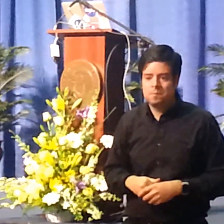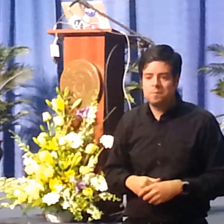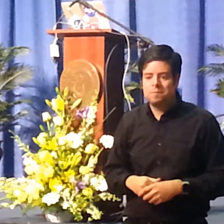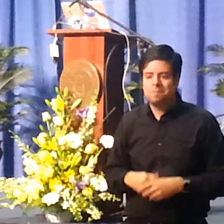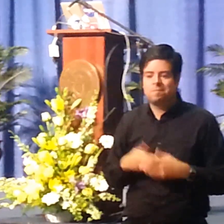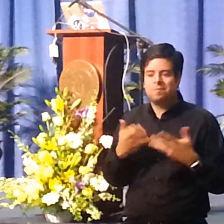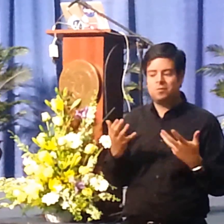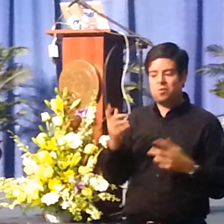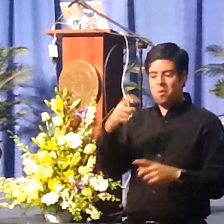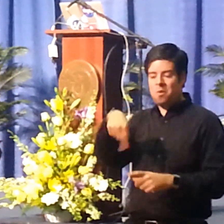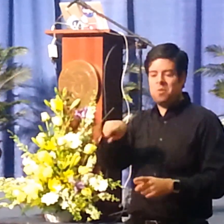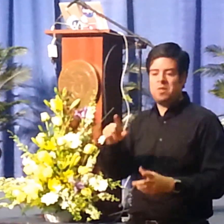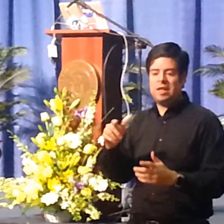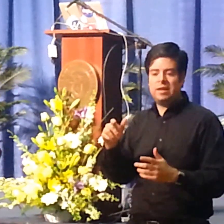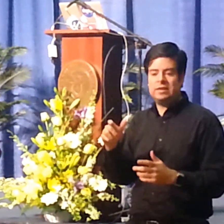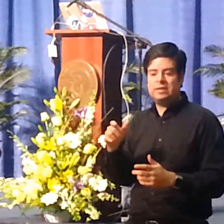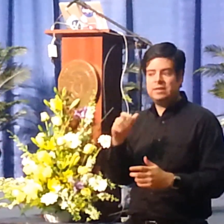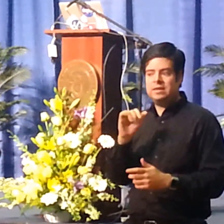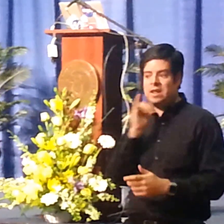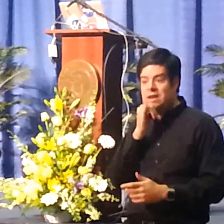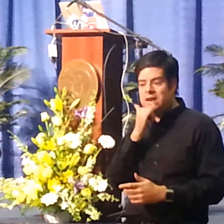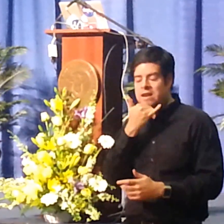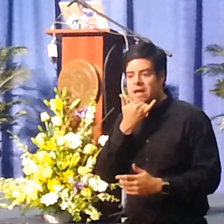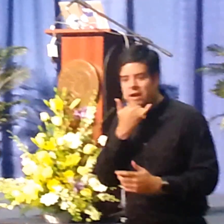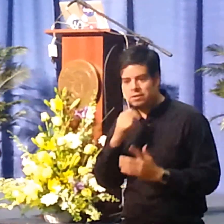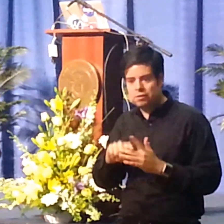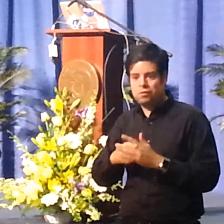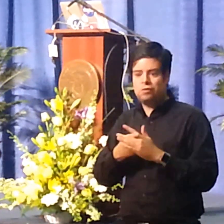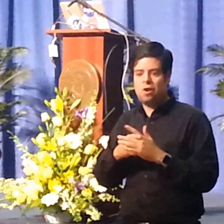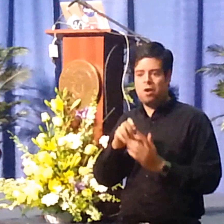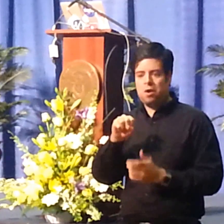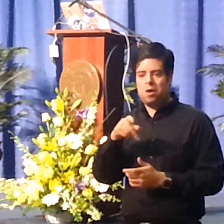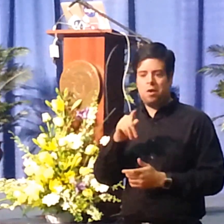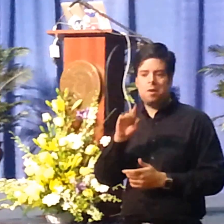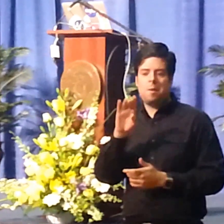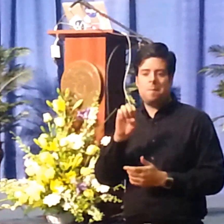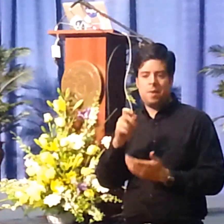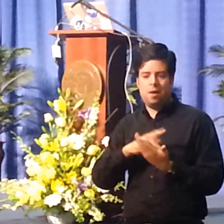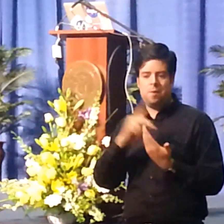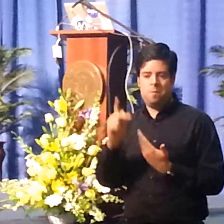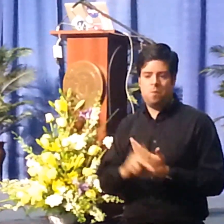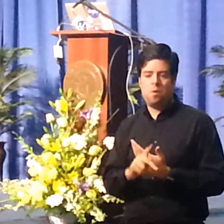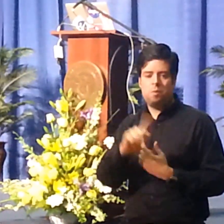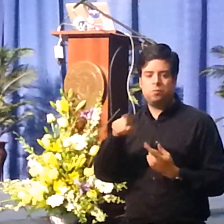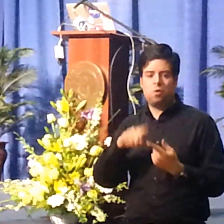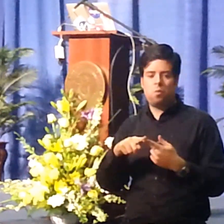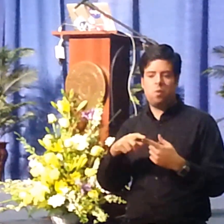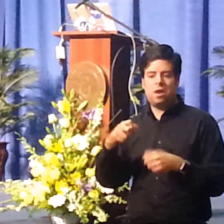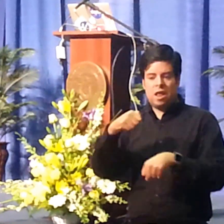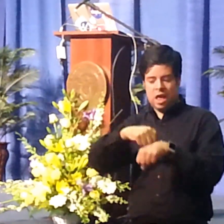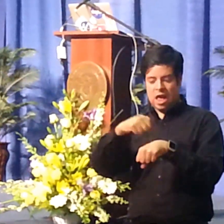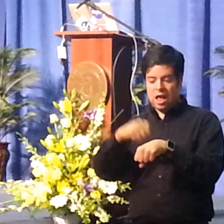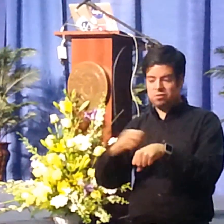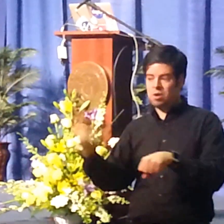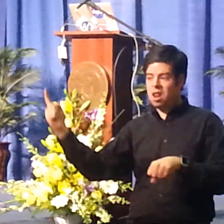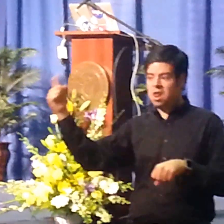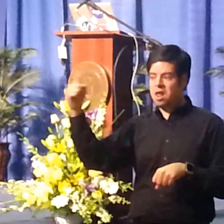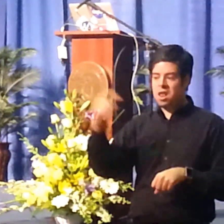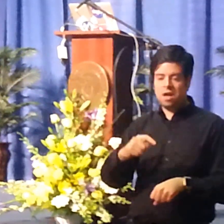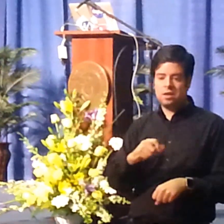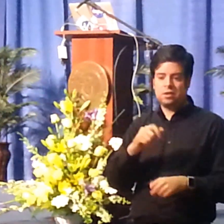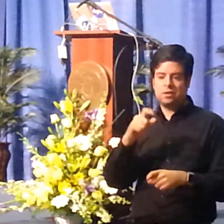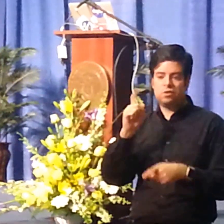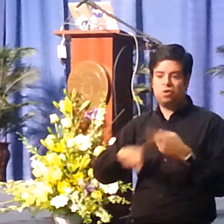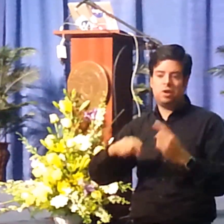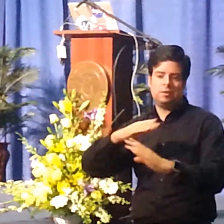And so they didn't accidentally get a space program. And so when an asteroid came, they were not able to deflect it, and